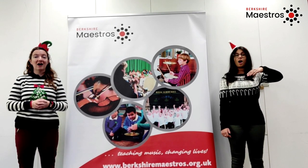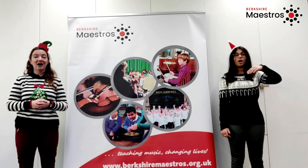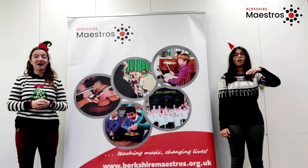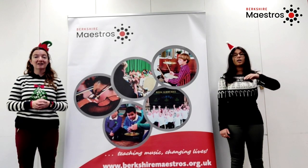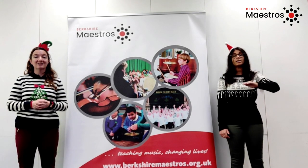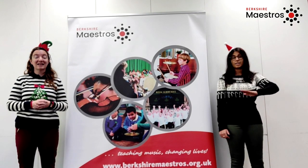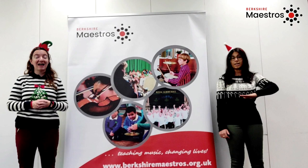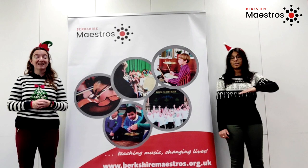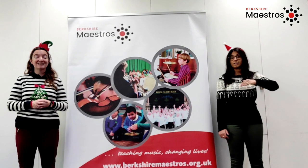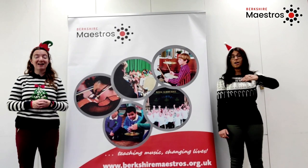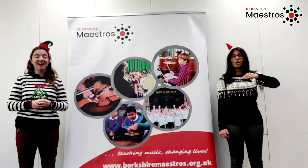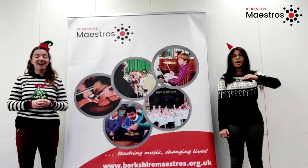hard as